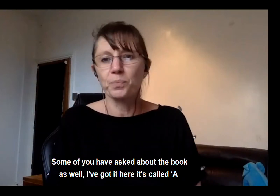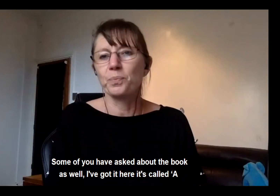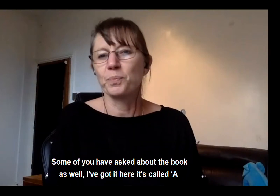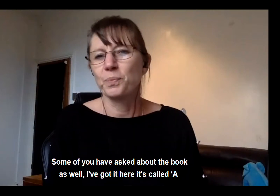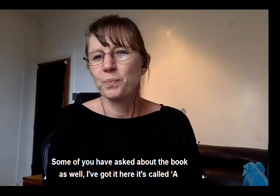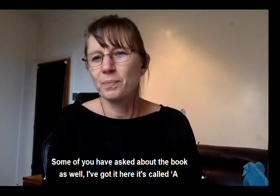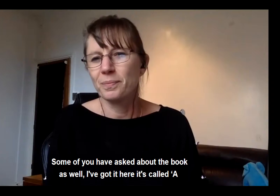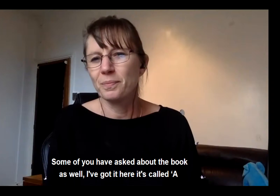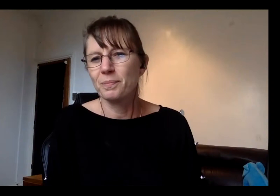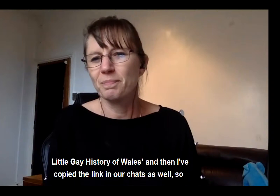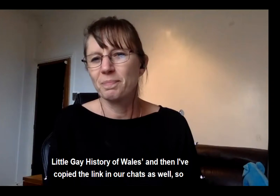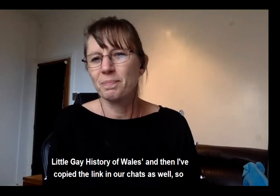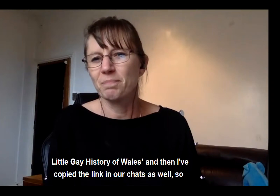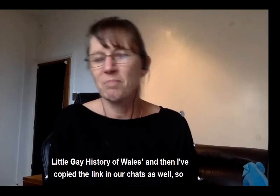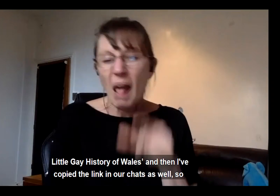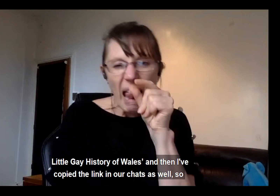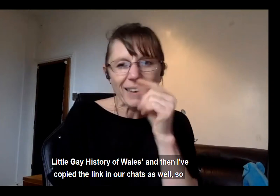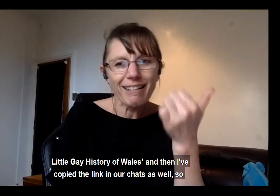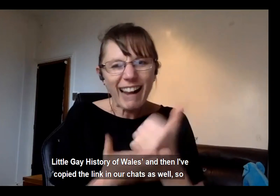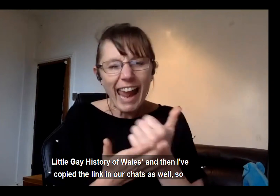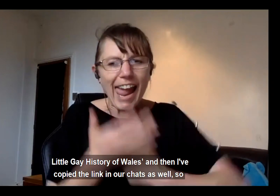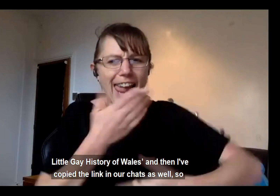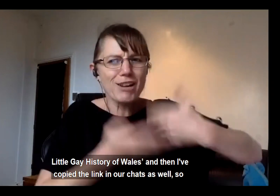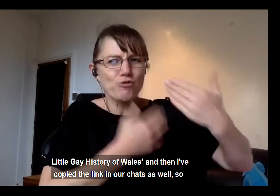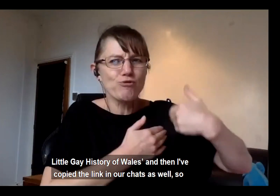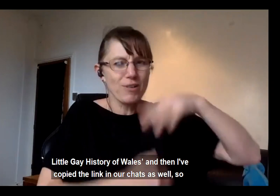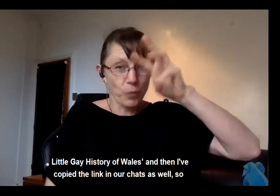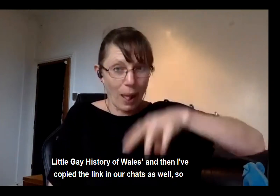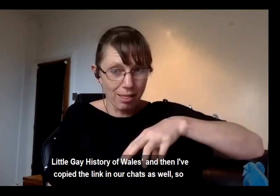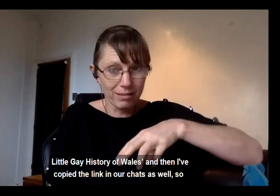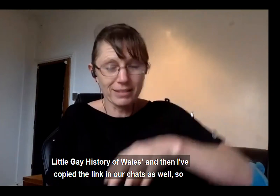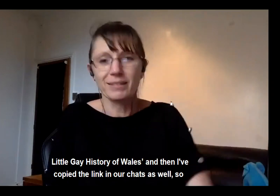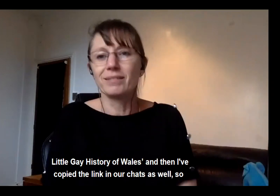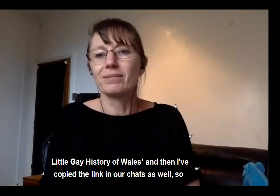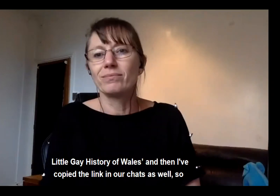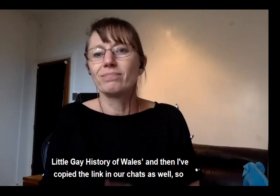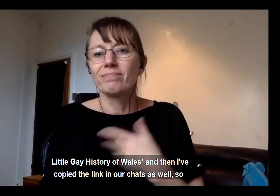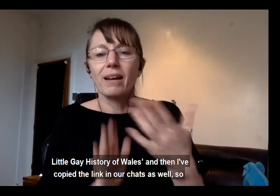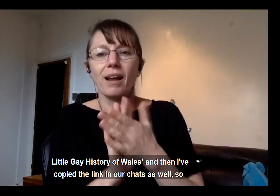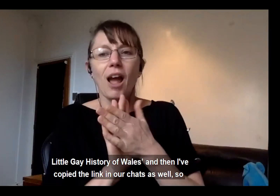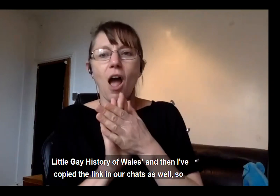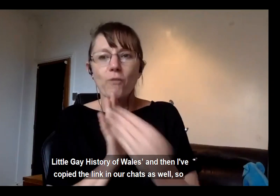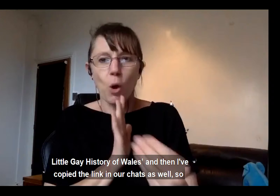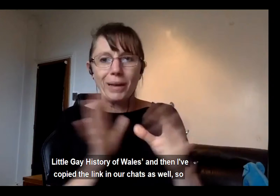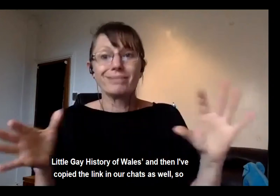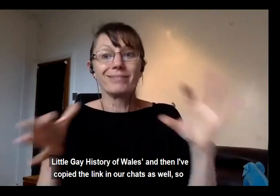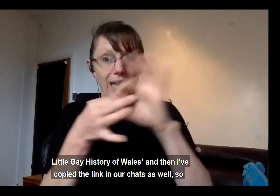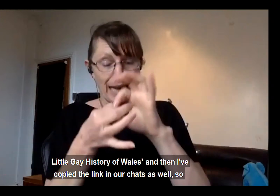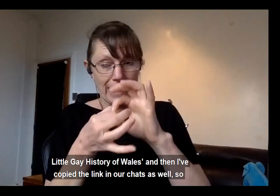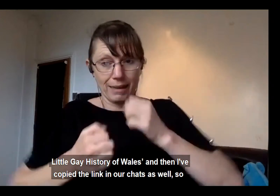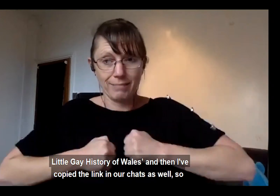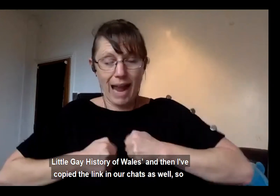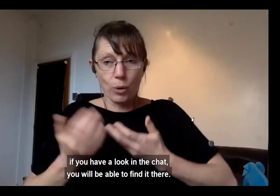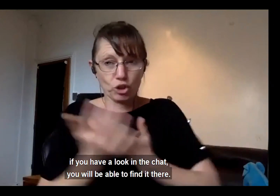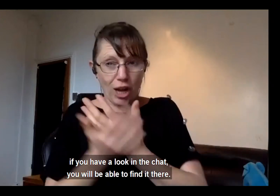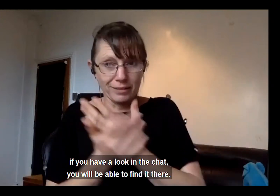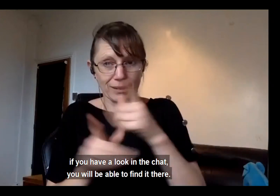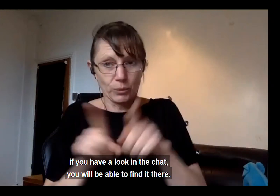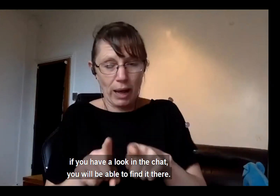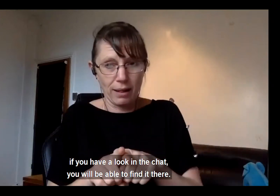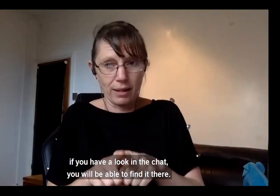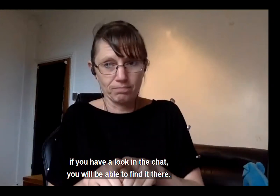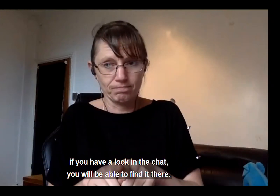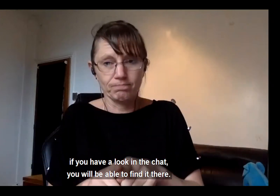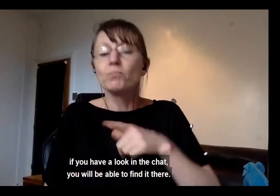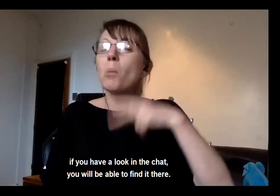here. It's called A Little Gay History of Wales. And I've copied the link in our chats as well. So if